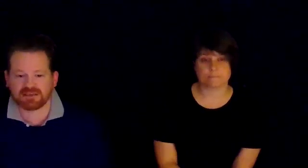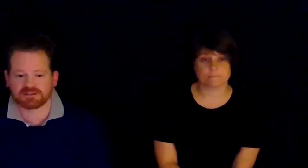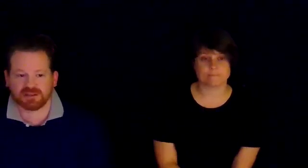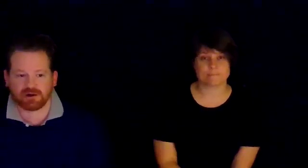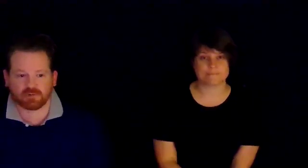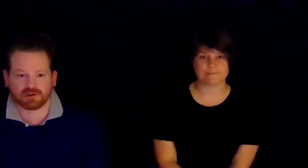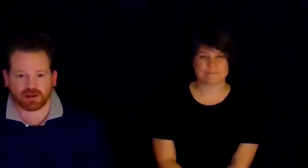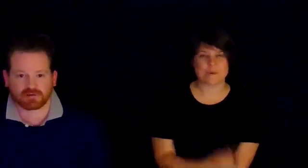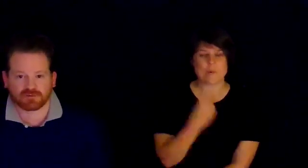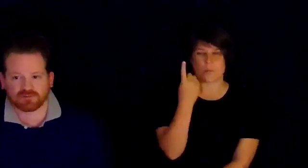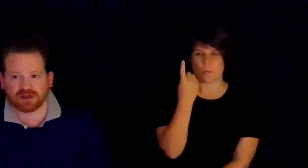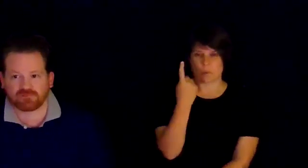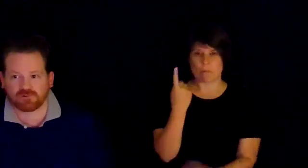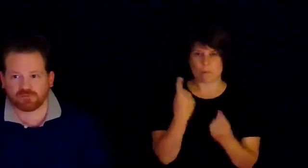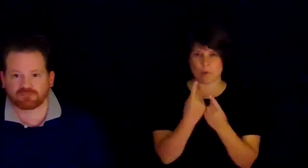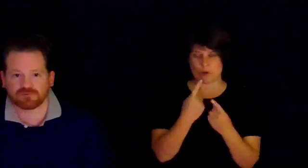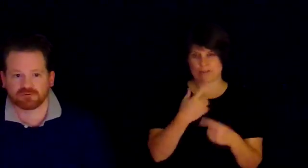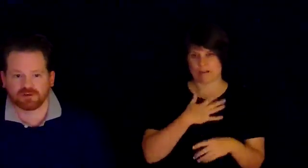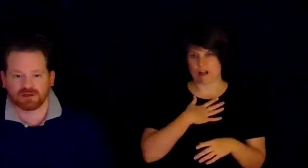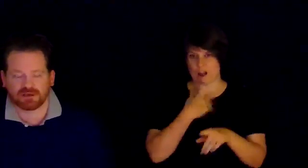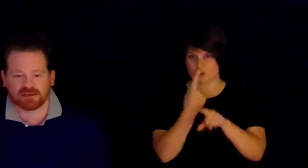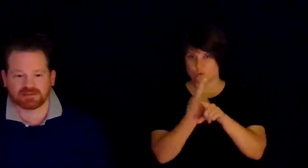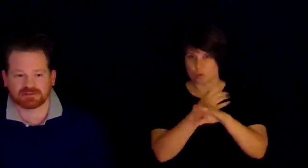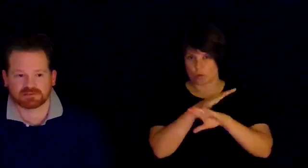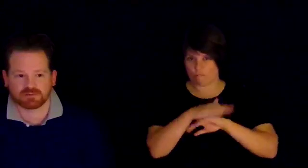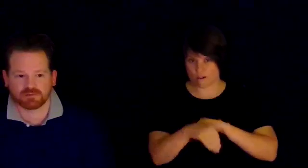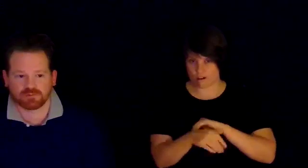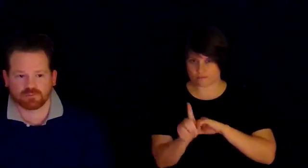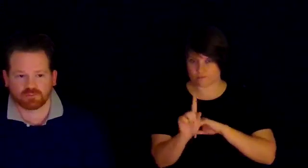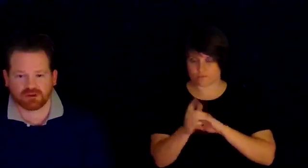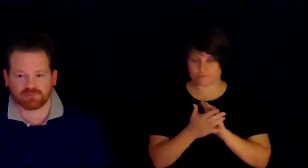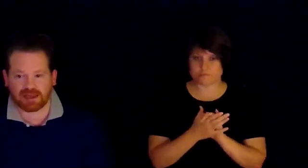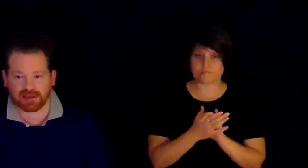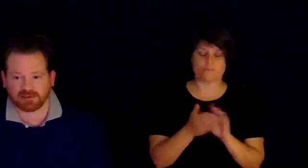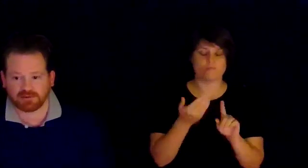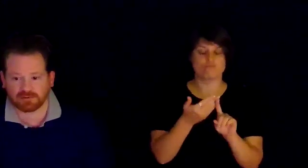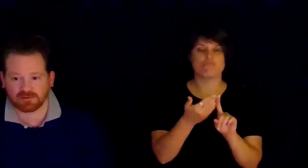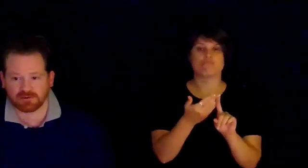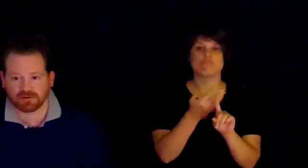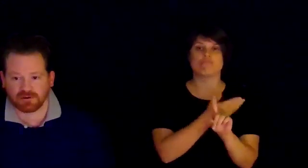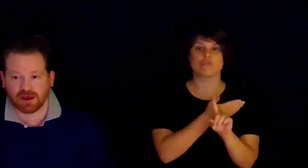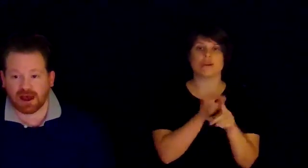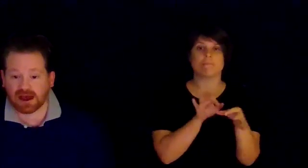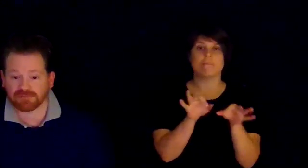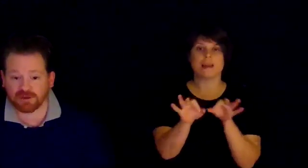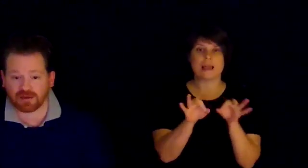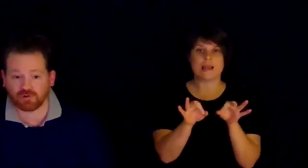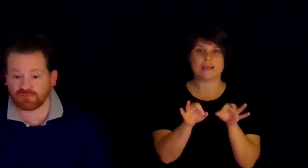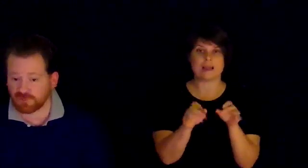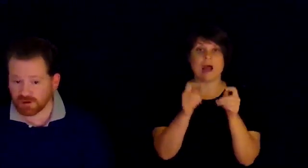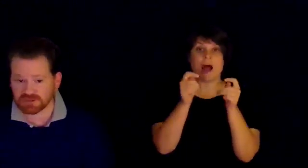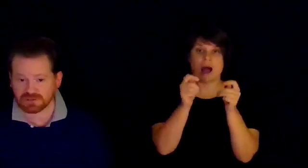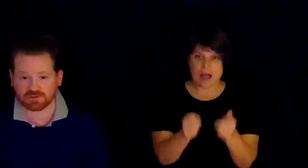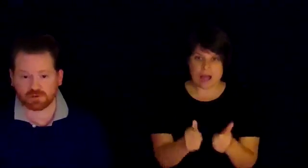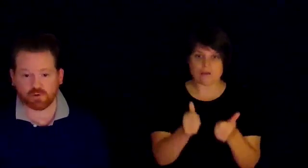One last section that I would like to cover off is pre-planning after